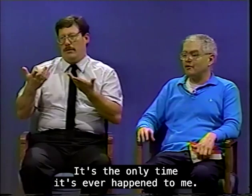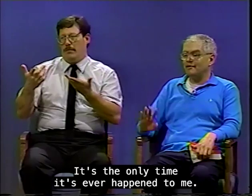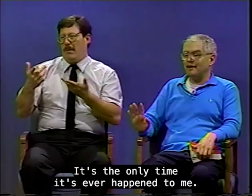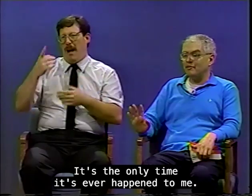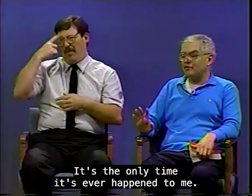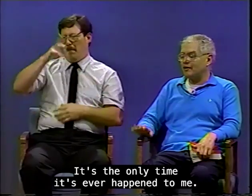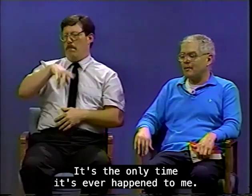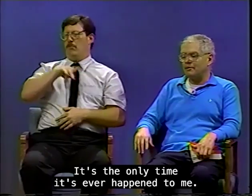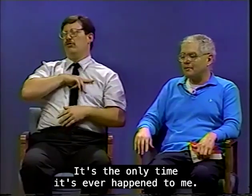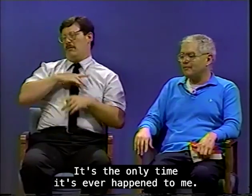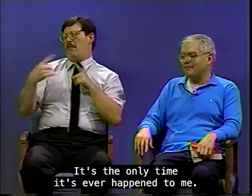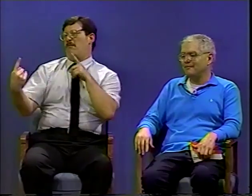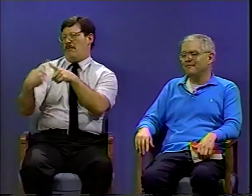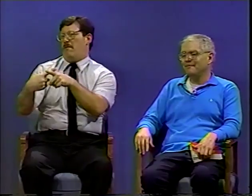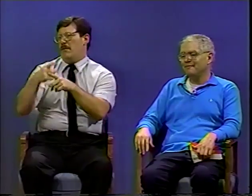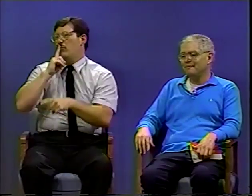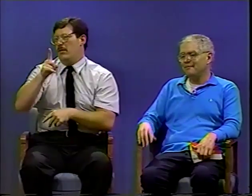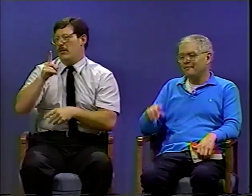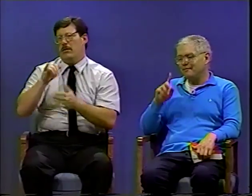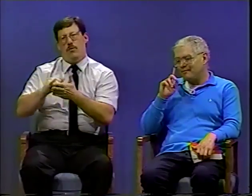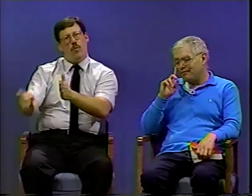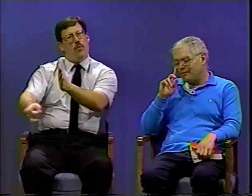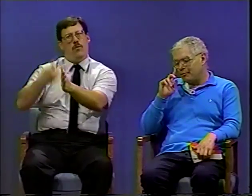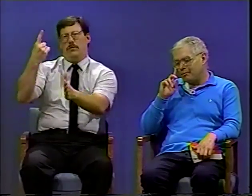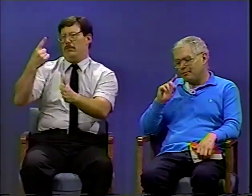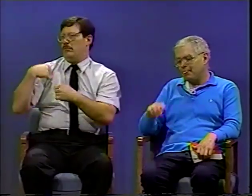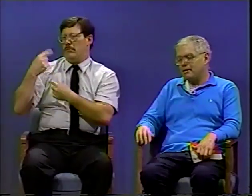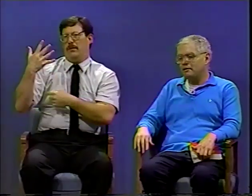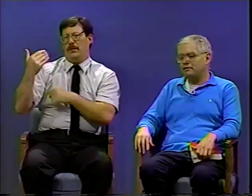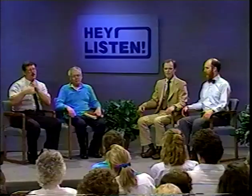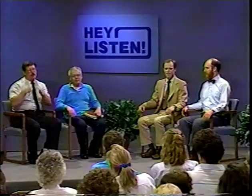along. It's the only time it's ever happened to me.